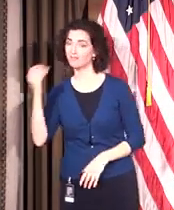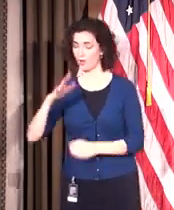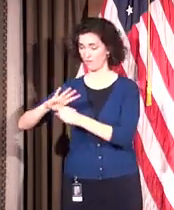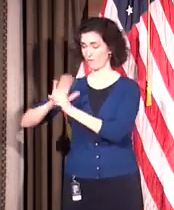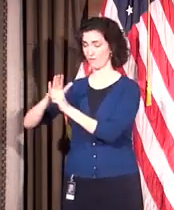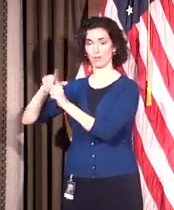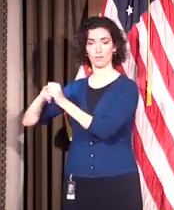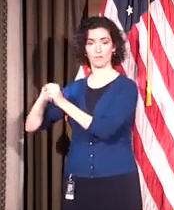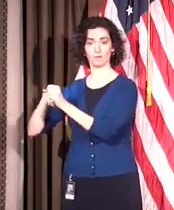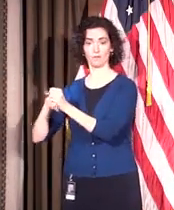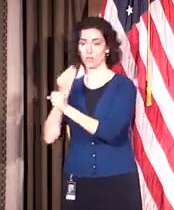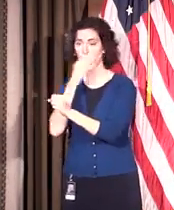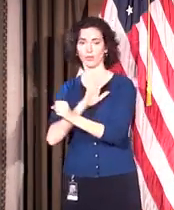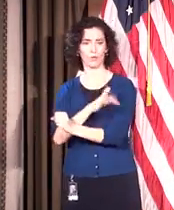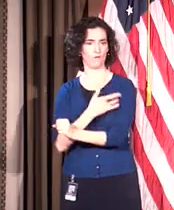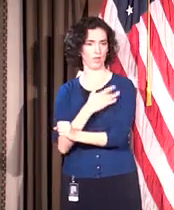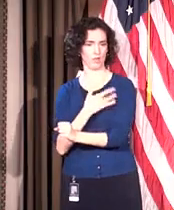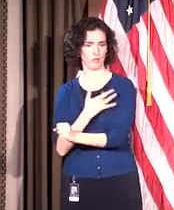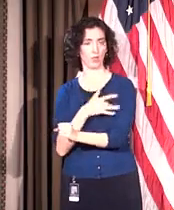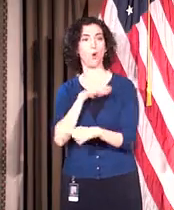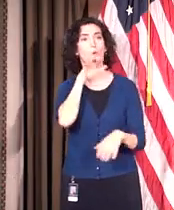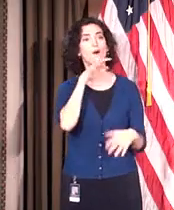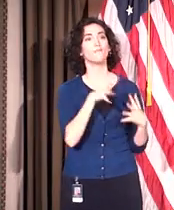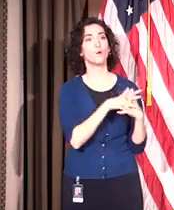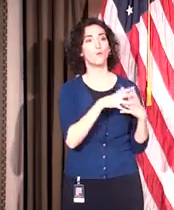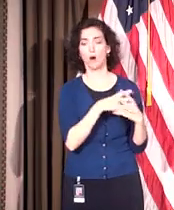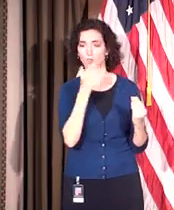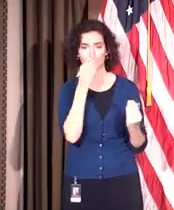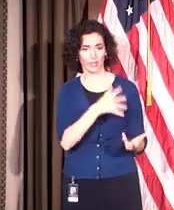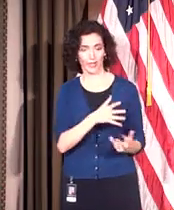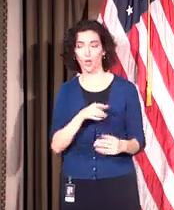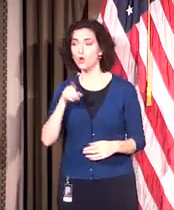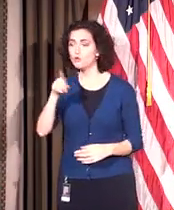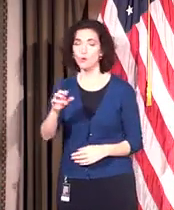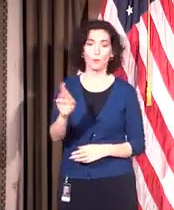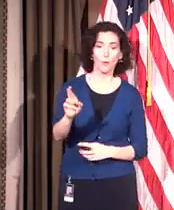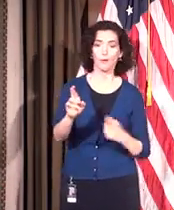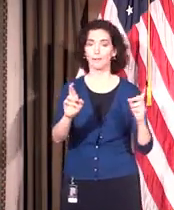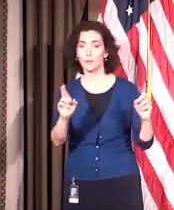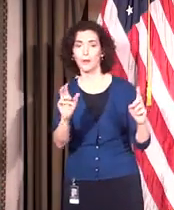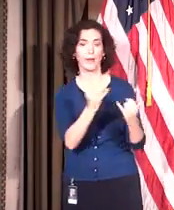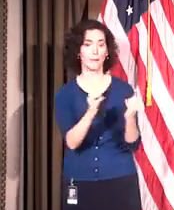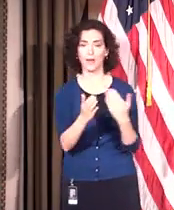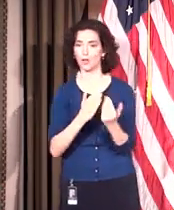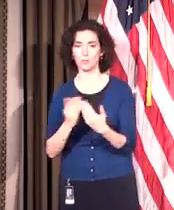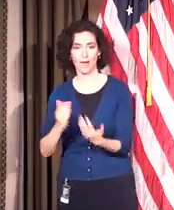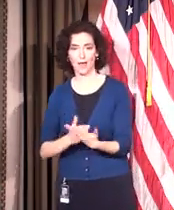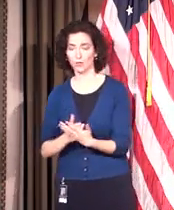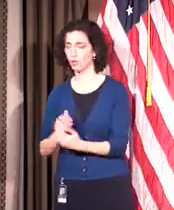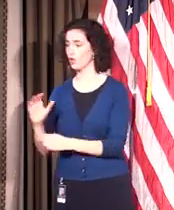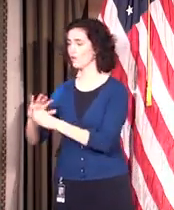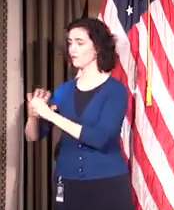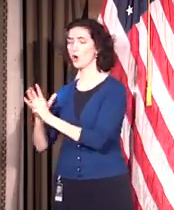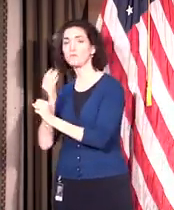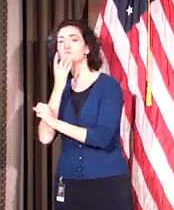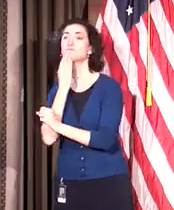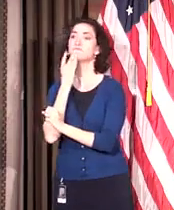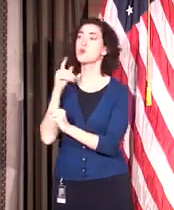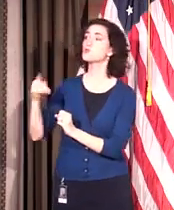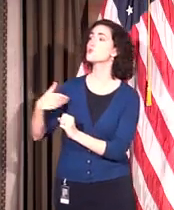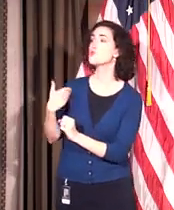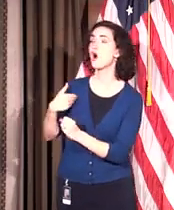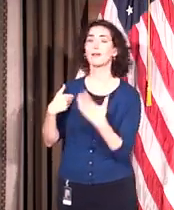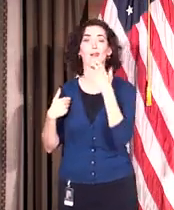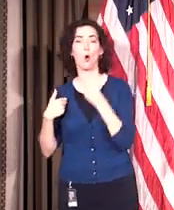doesn't care whether you're a Republican or a Democrat or an independent, young or old, whether you're related to the person that you're talking to or your neighbors